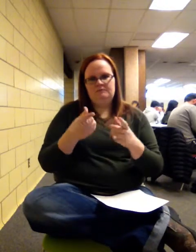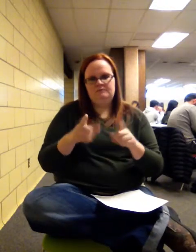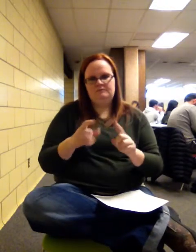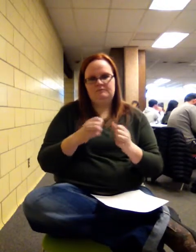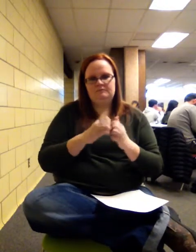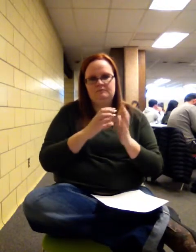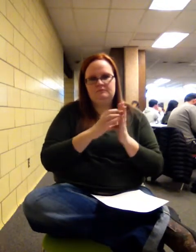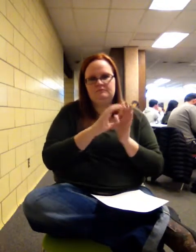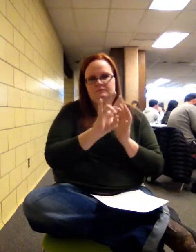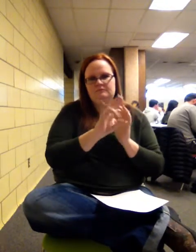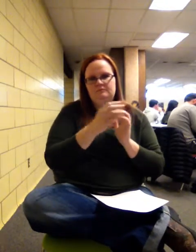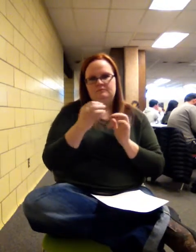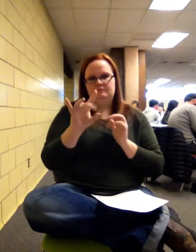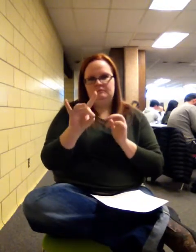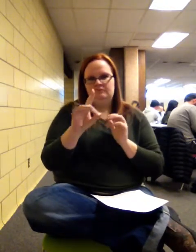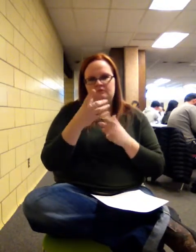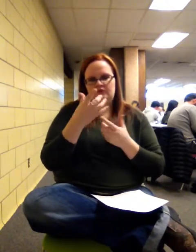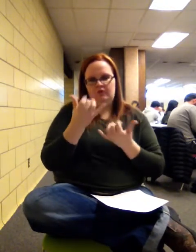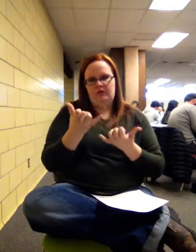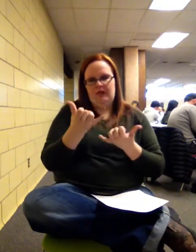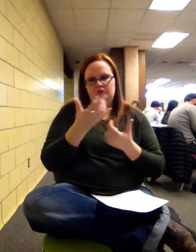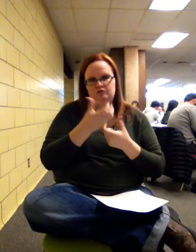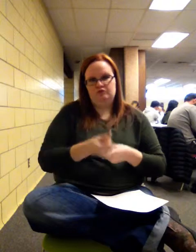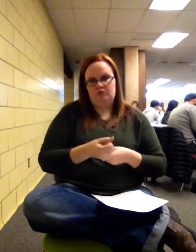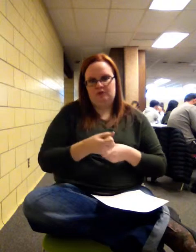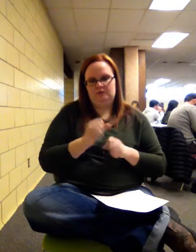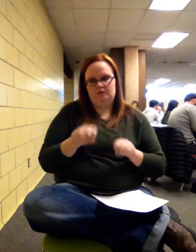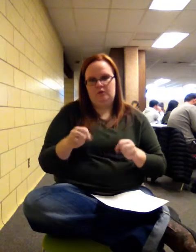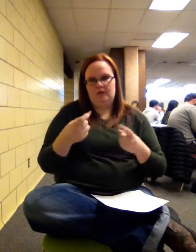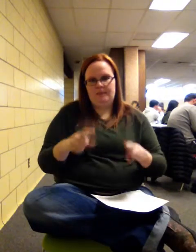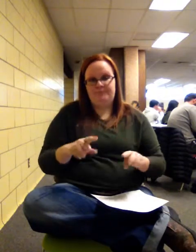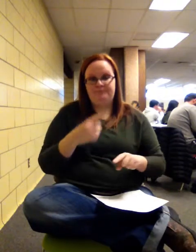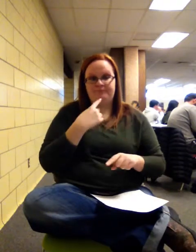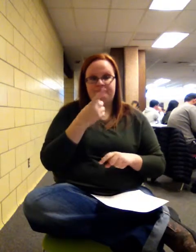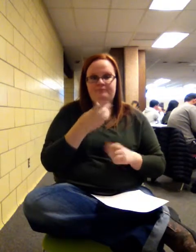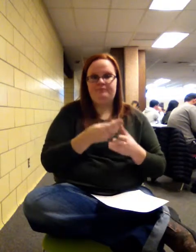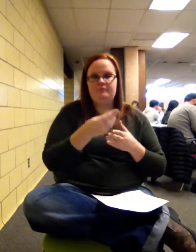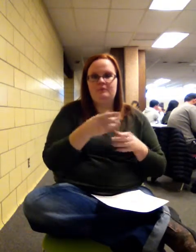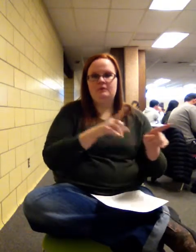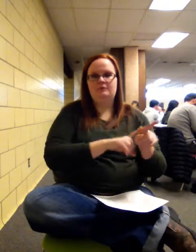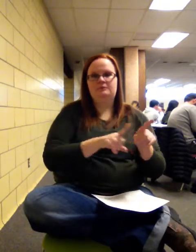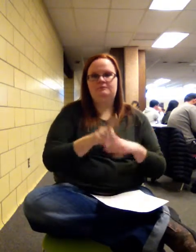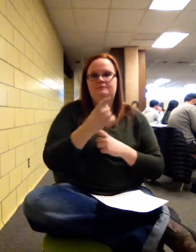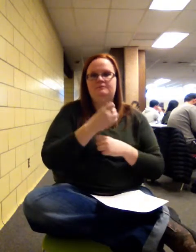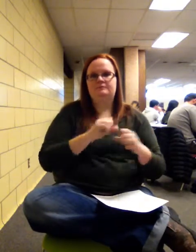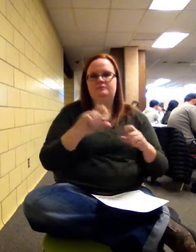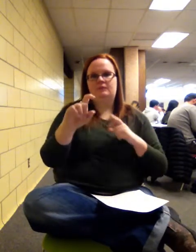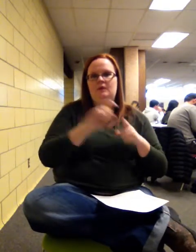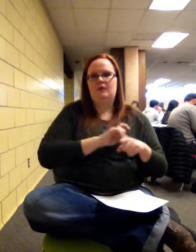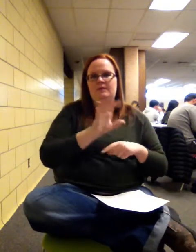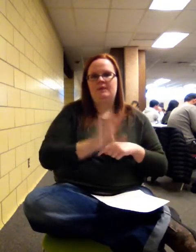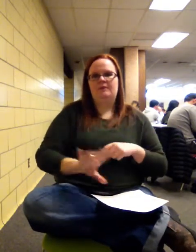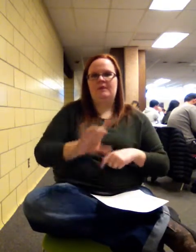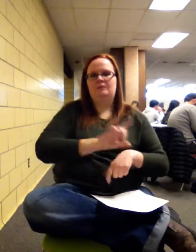could happen right now. Let's pretend like you buy into the same security, and you call me at about 1 o'clock, and you say, hey Peggy, I'm a